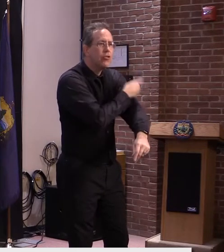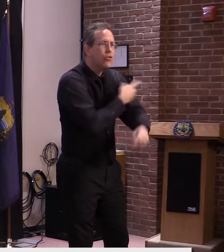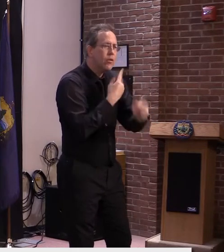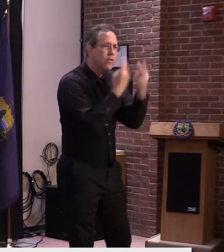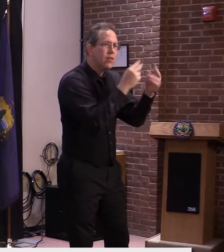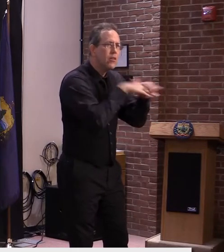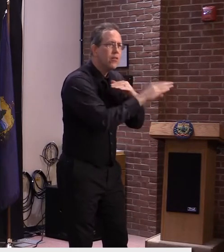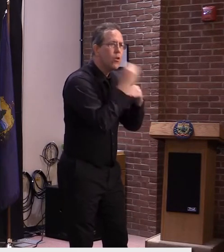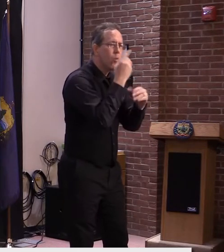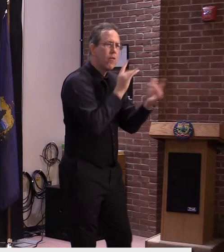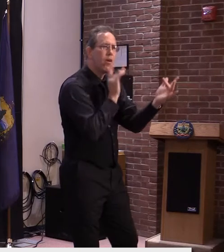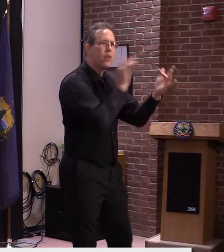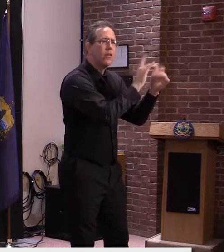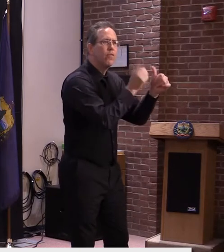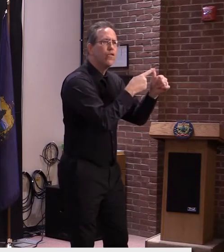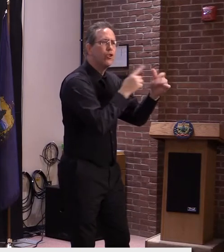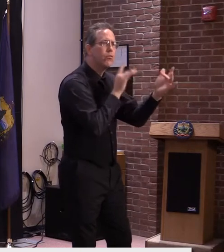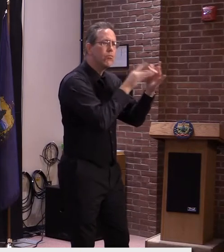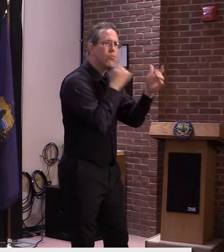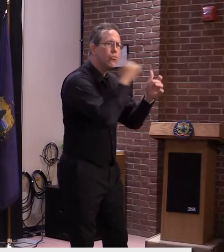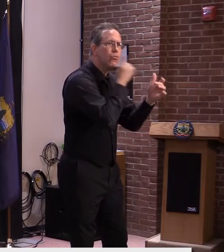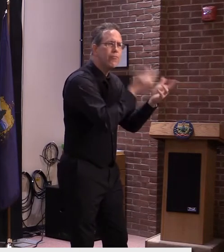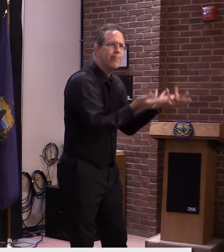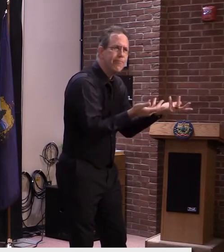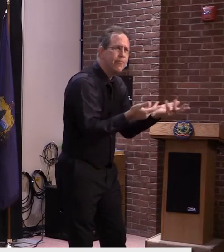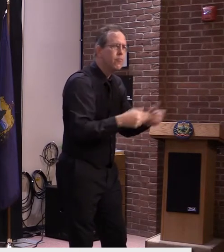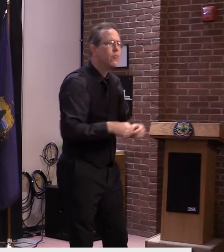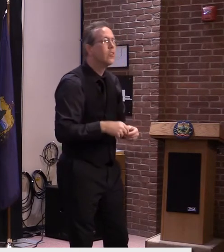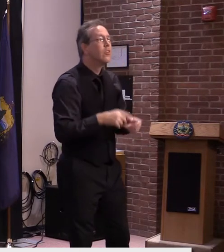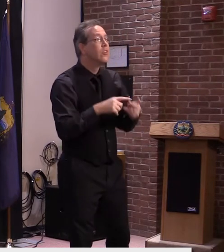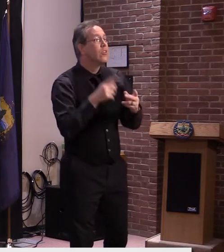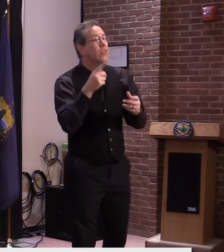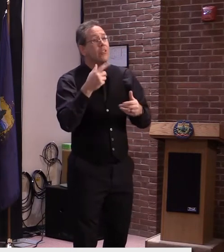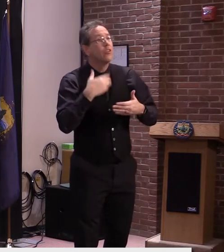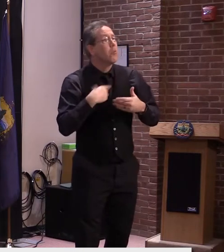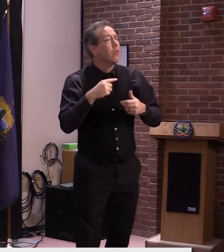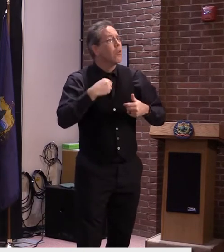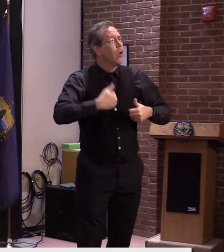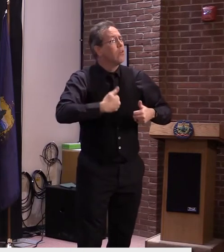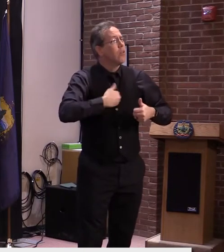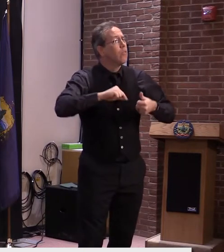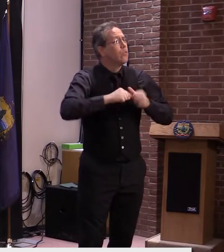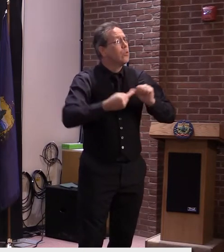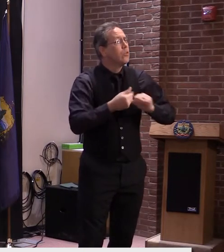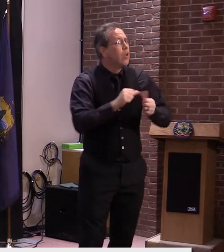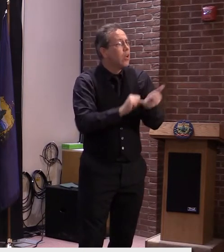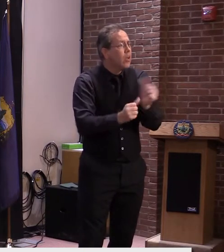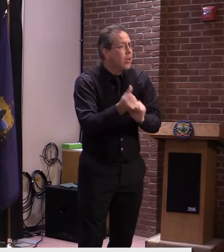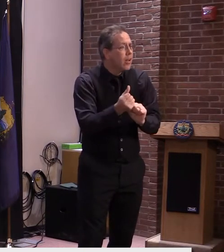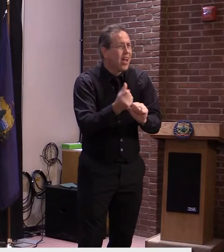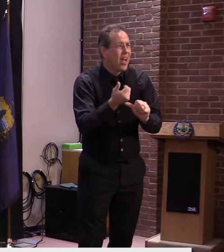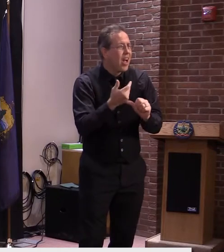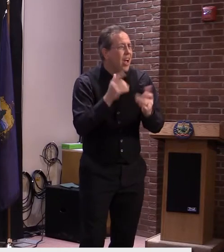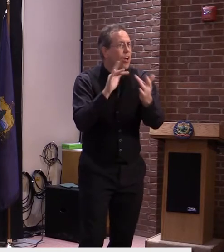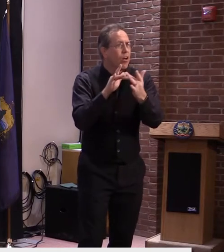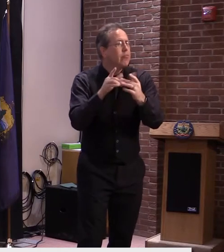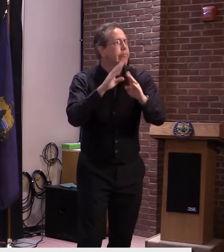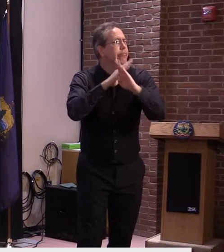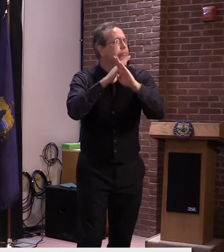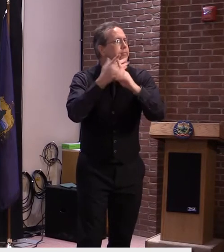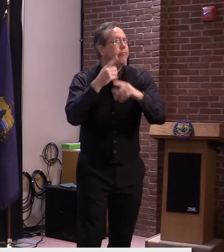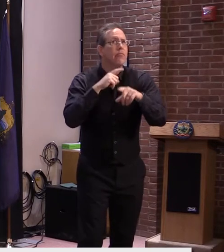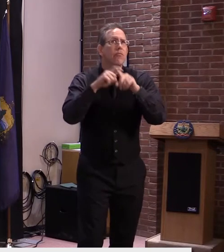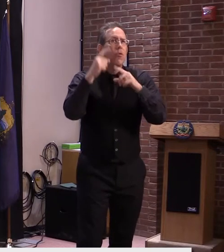Suicide Prevention Lifeline and the crisis text line, and for those who are blind and